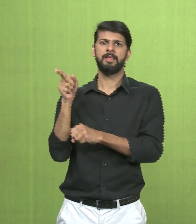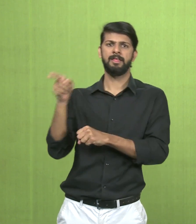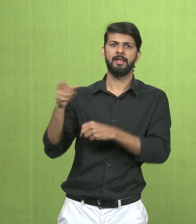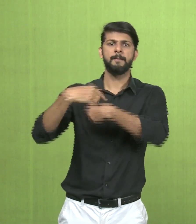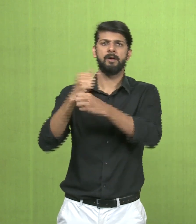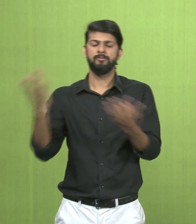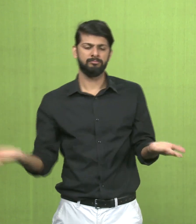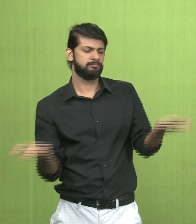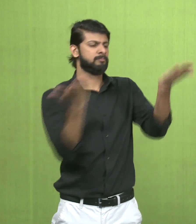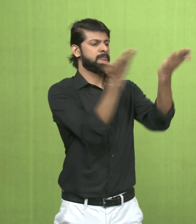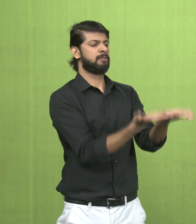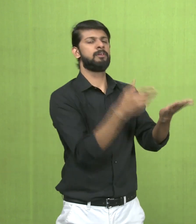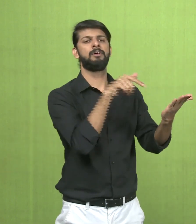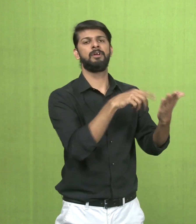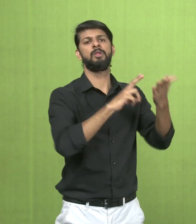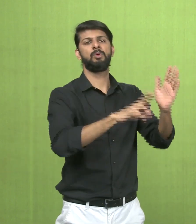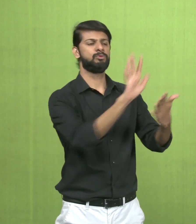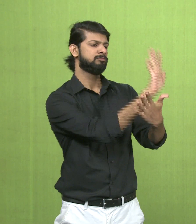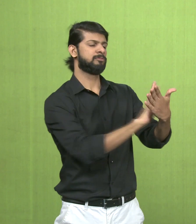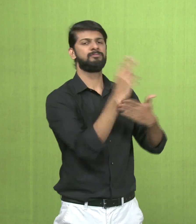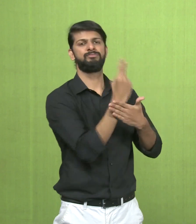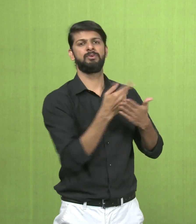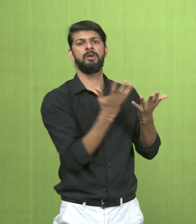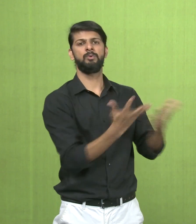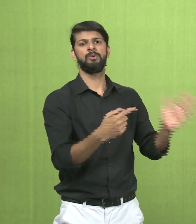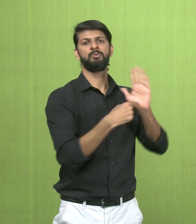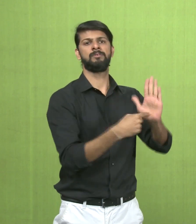be used for still life painting.